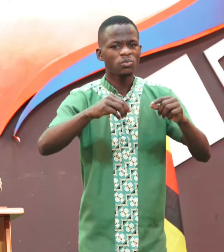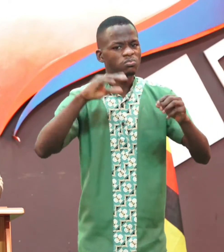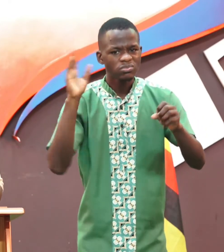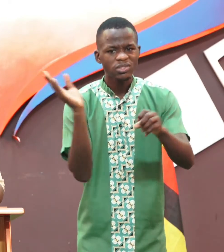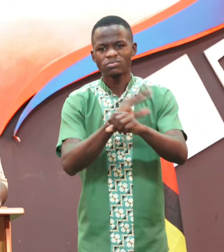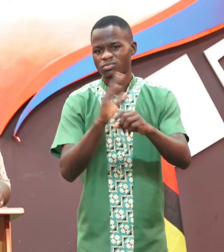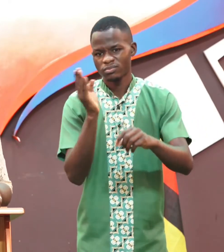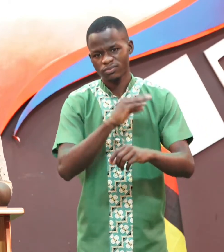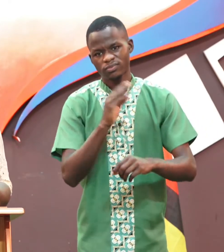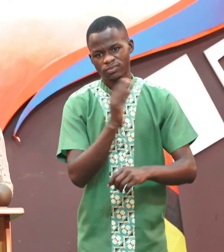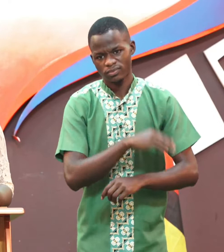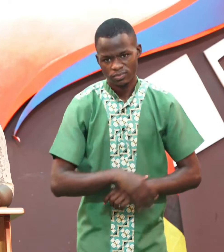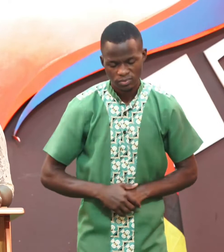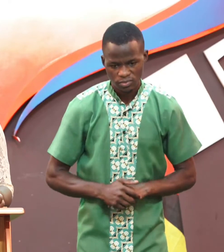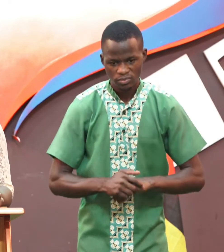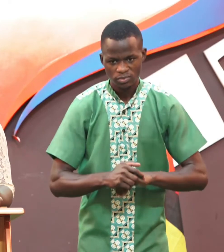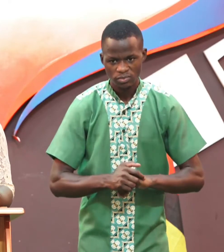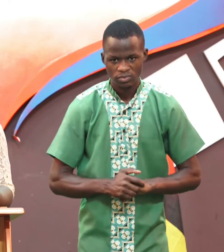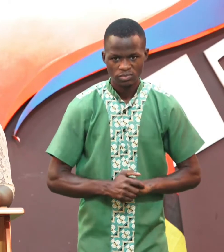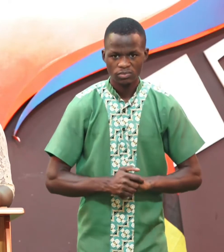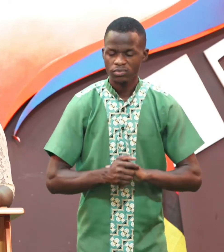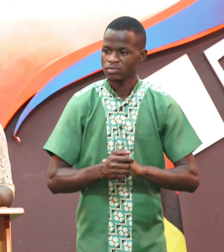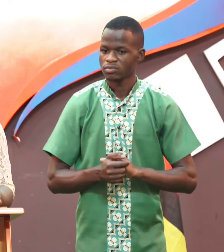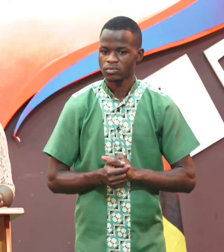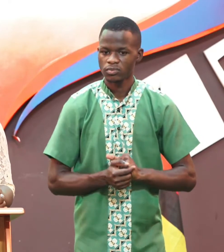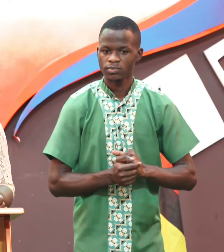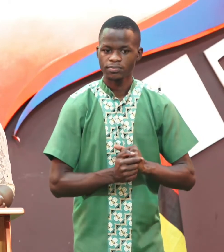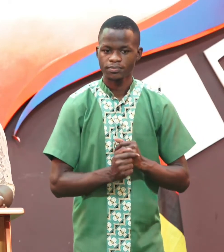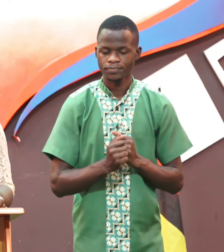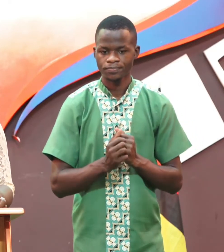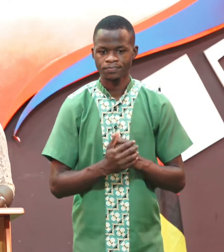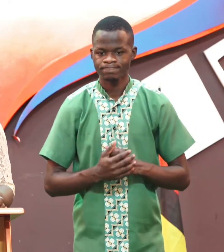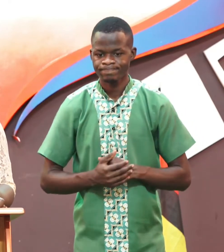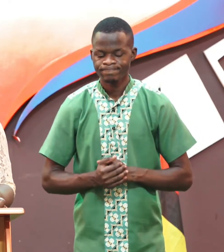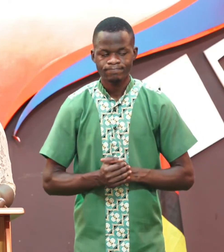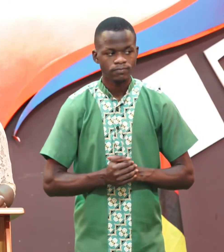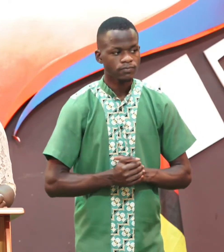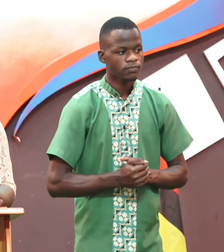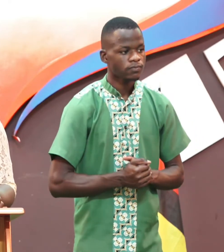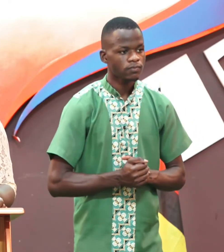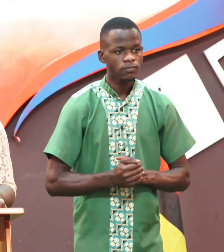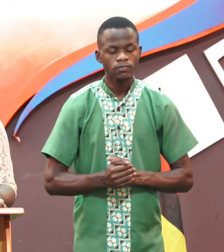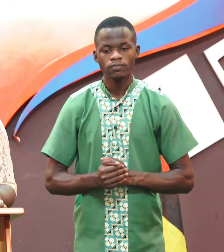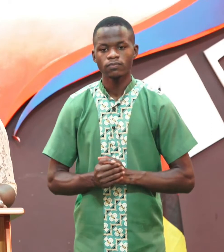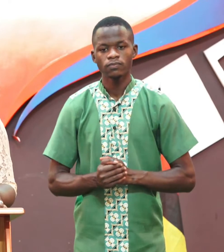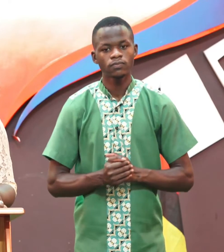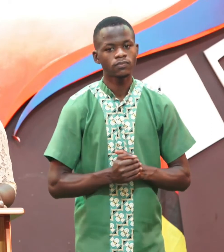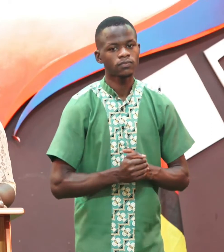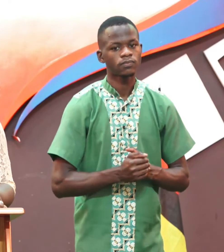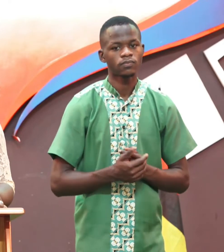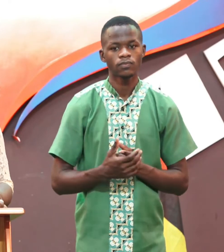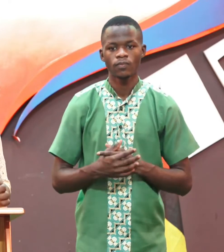All the words that you bring out are earthly. They are envious, they are full of jealousies, arrogance. It's all that you bring